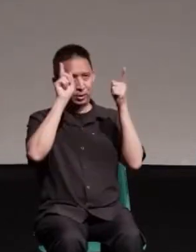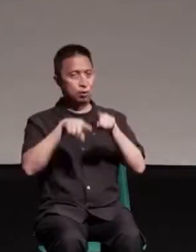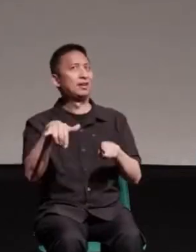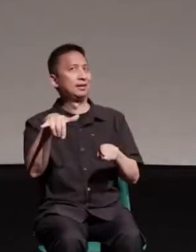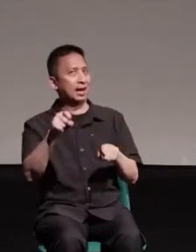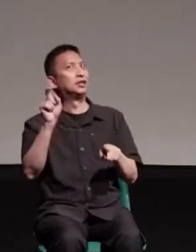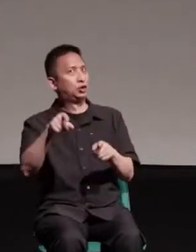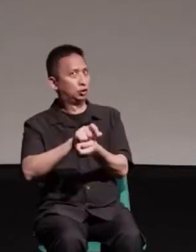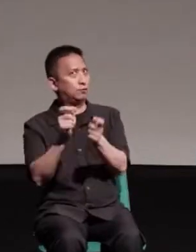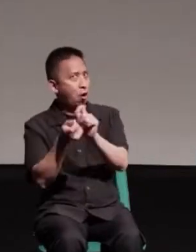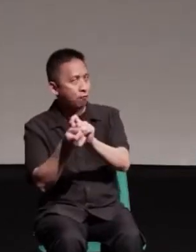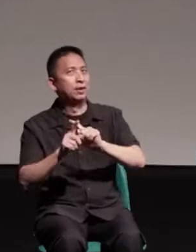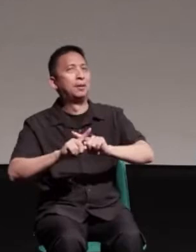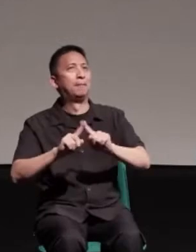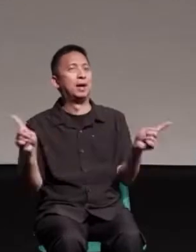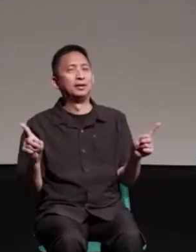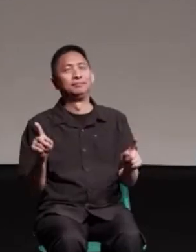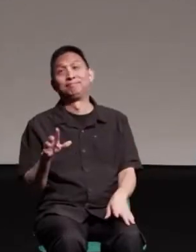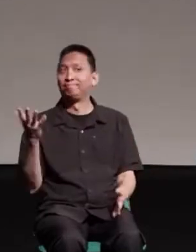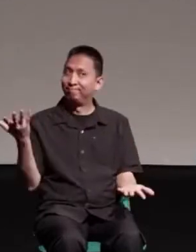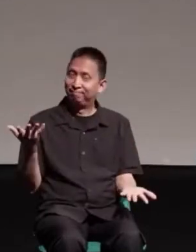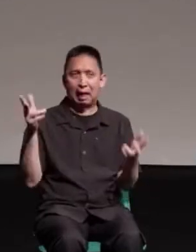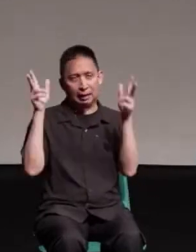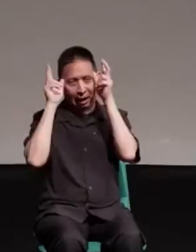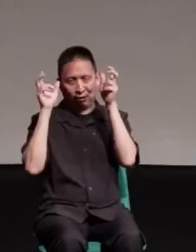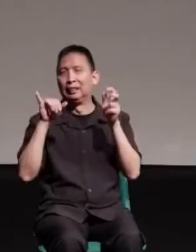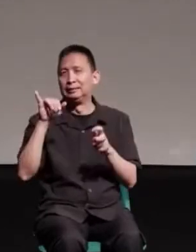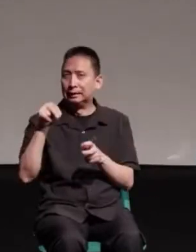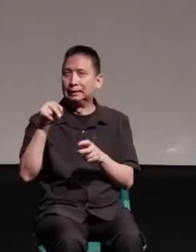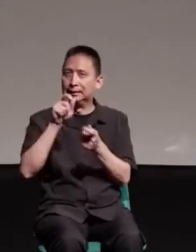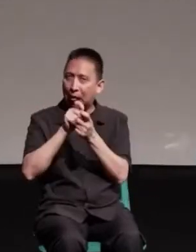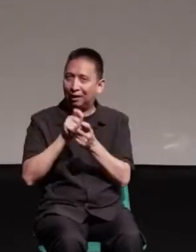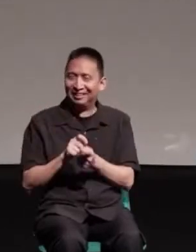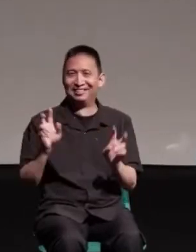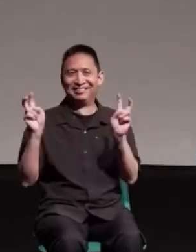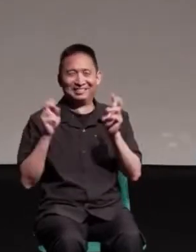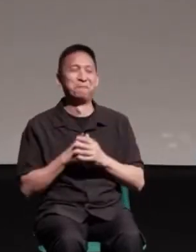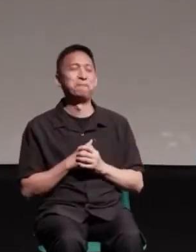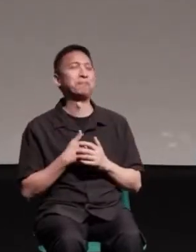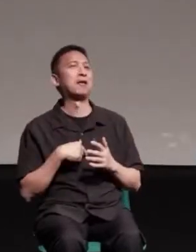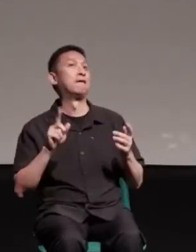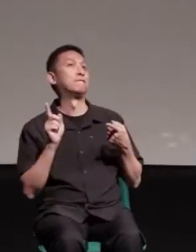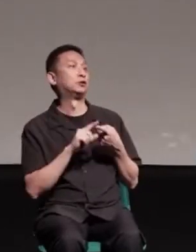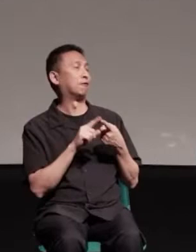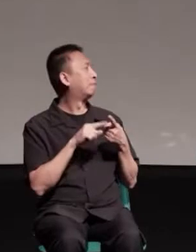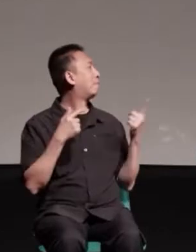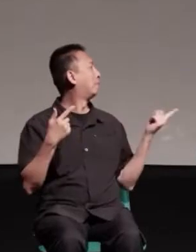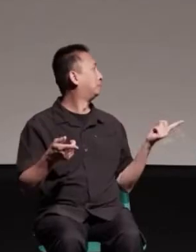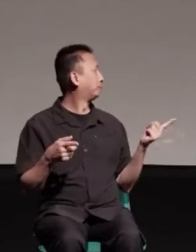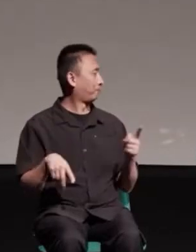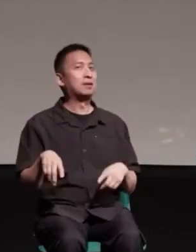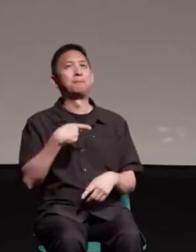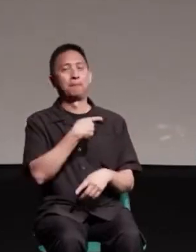evolve, but as we all know, the devil is in the details. But starting closest to me, I have Luis Ortiz,